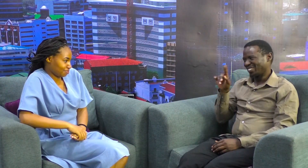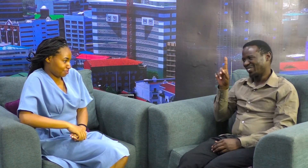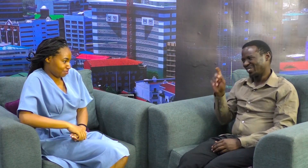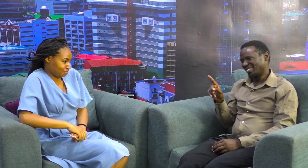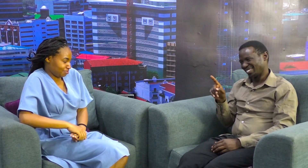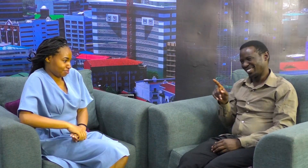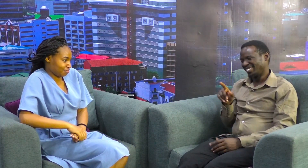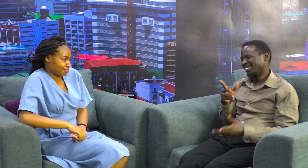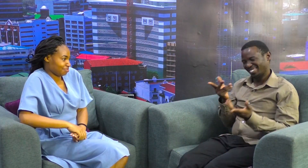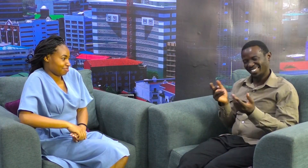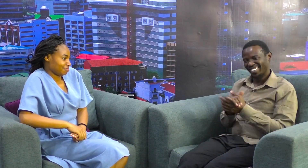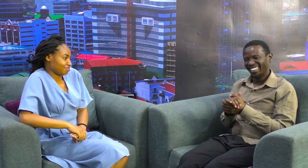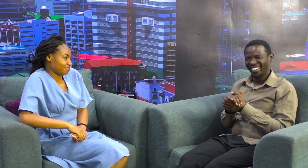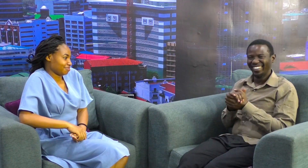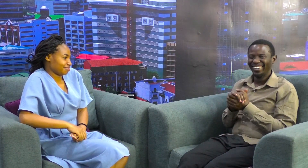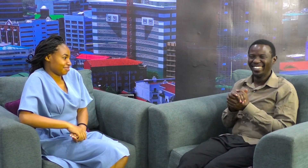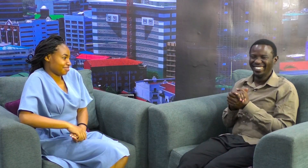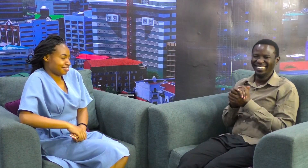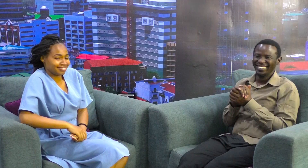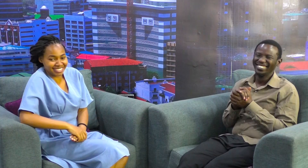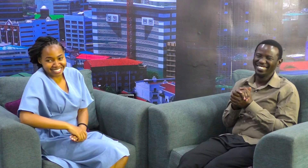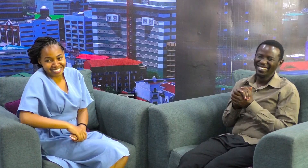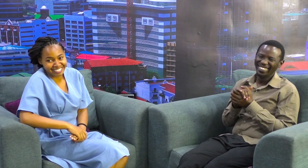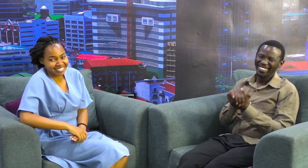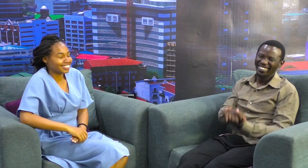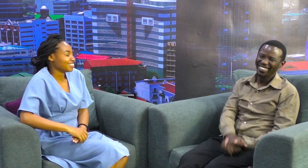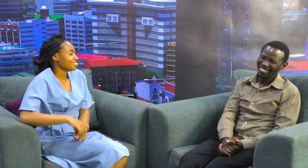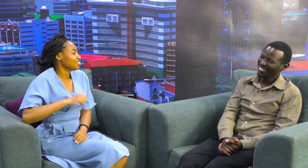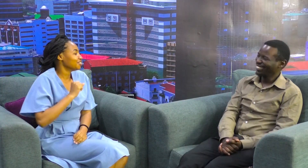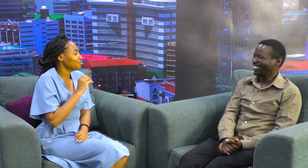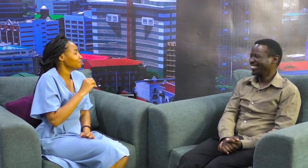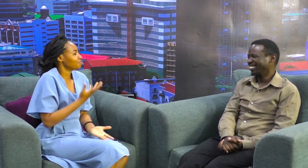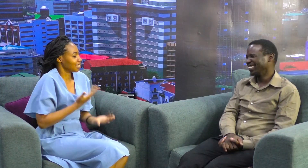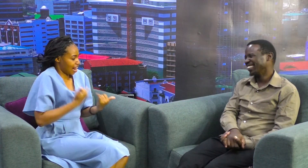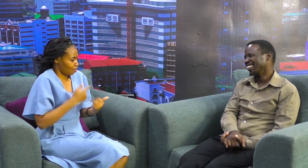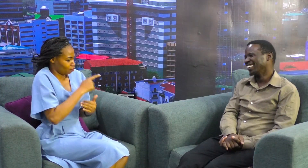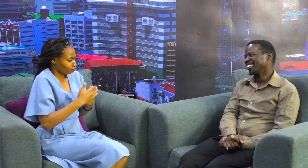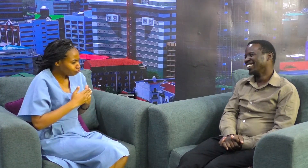I choose not to answer that question. I plead the fifth, so let us leave it at that.